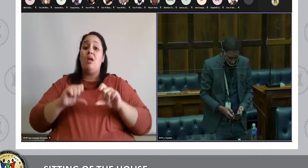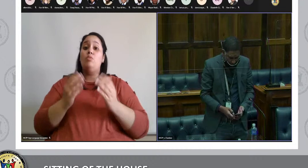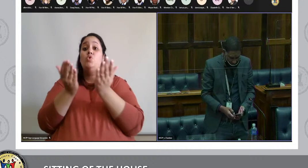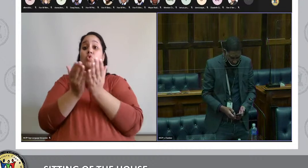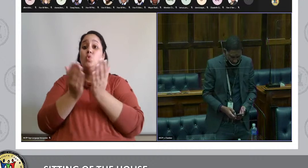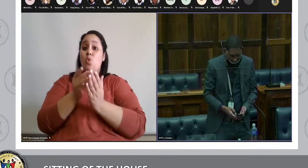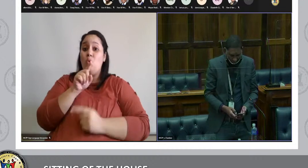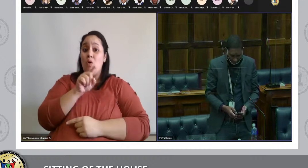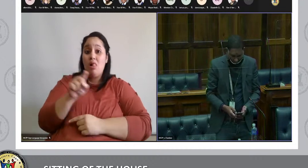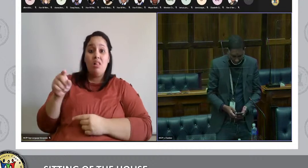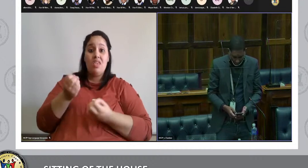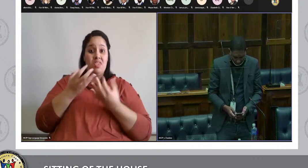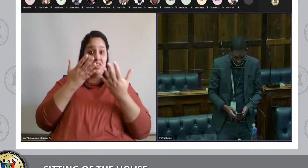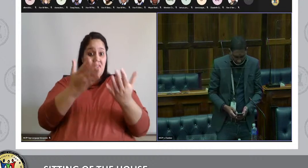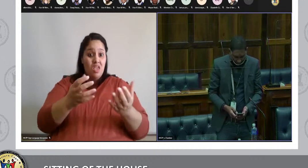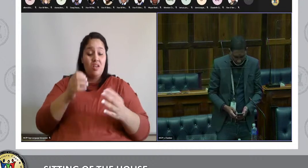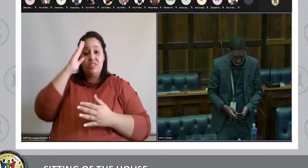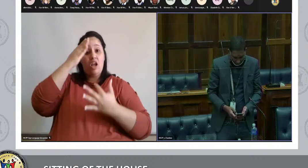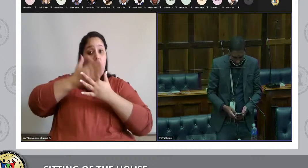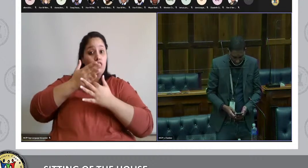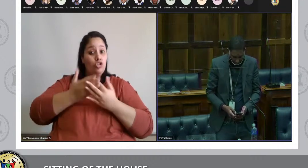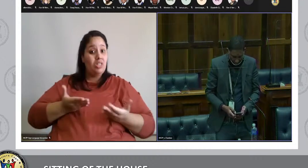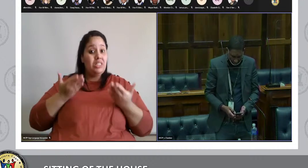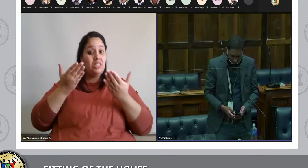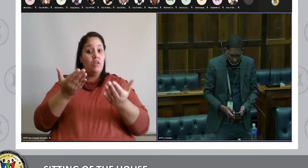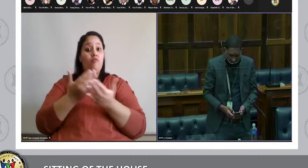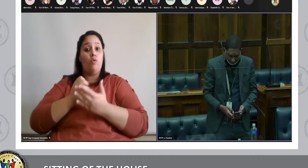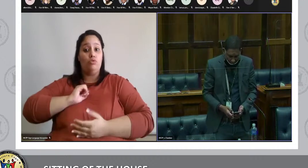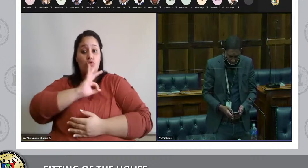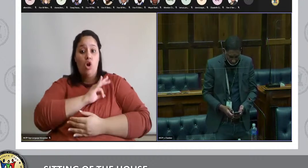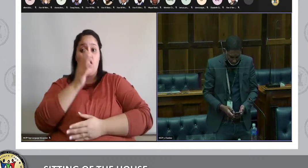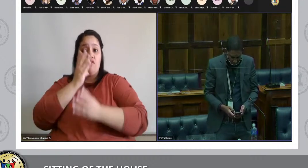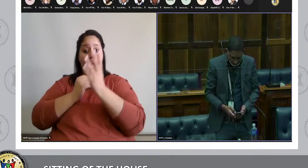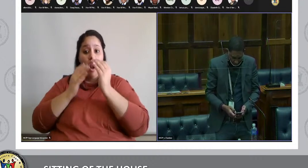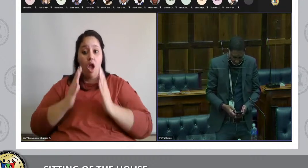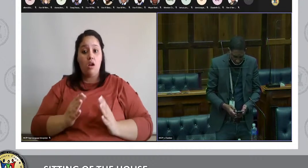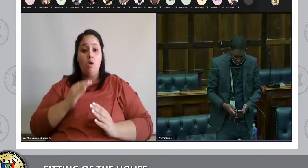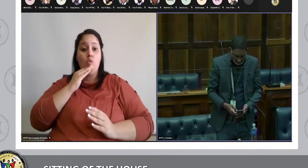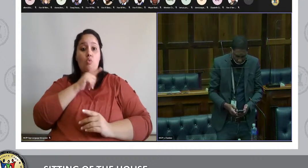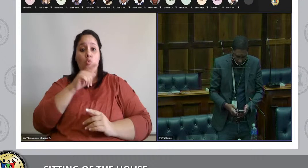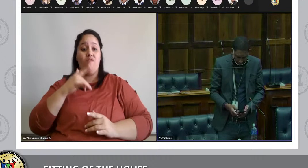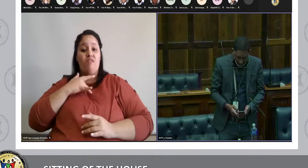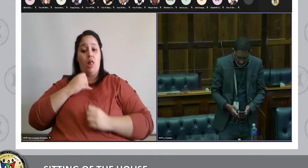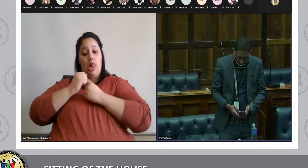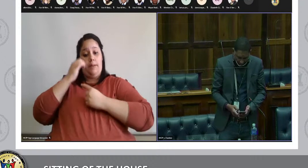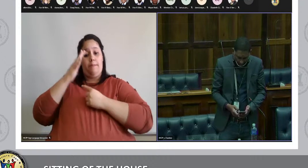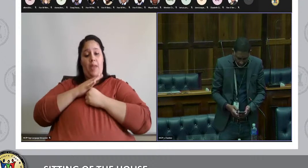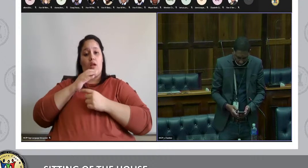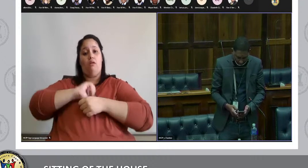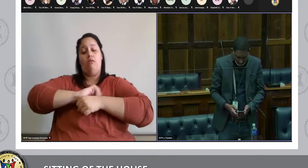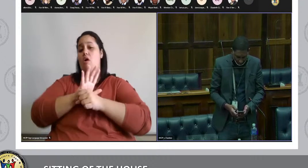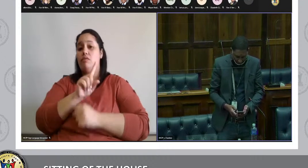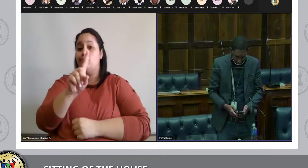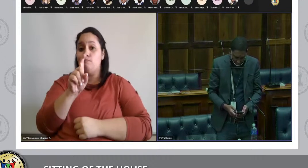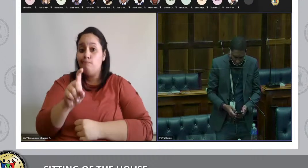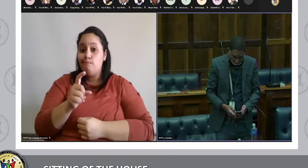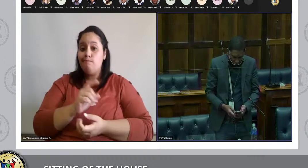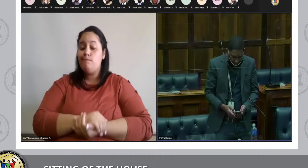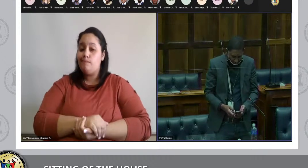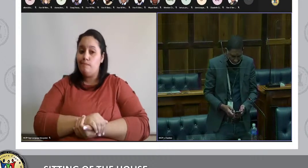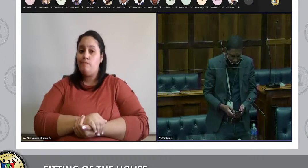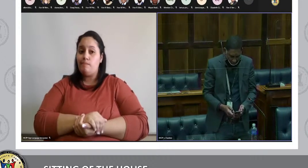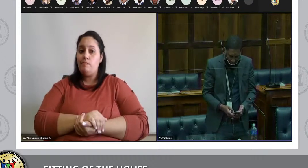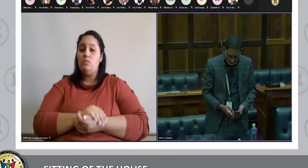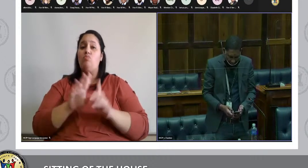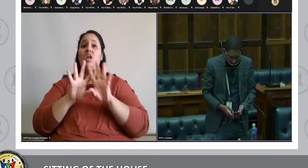and learners affected by COVID-19? The department should not pressurize heads of schools